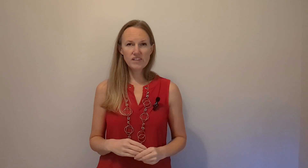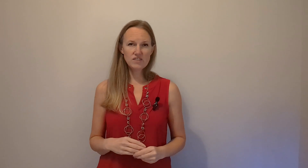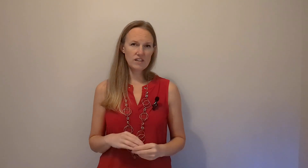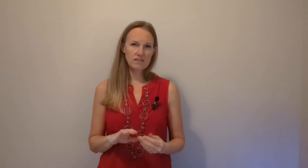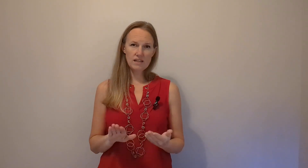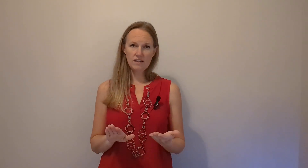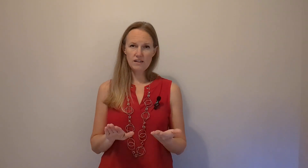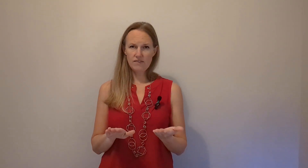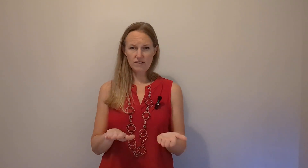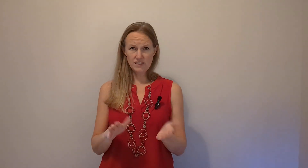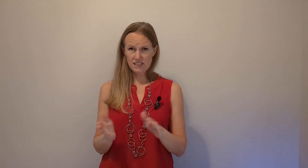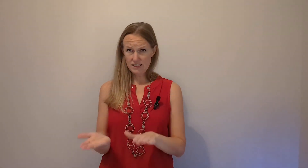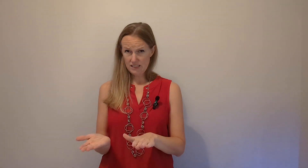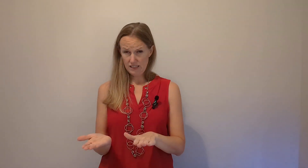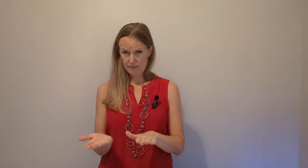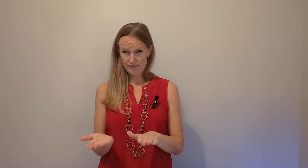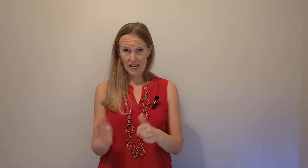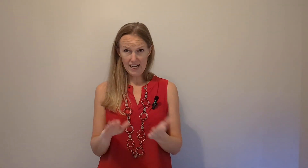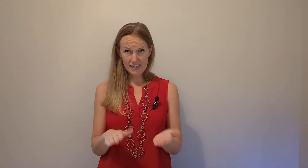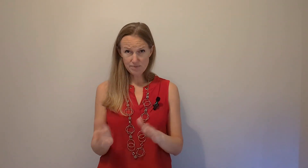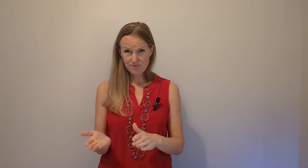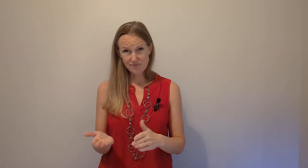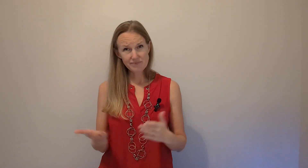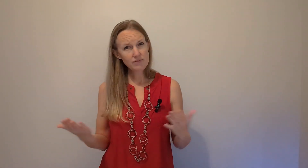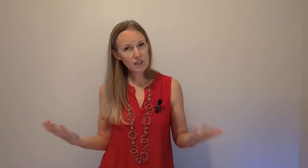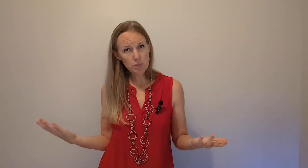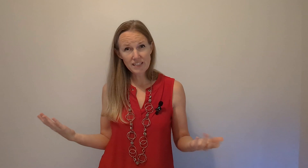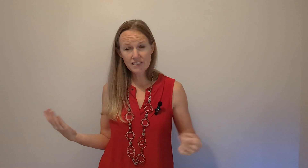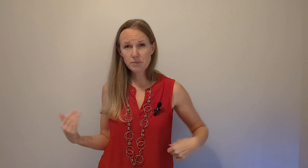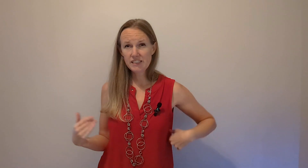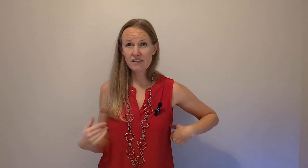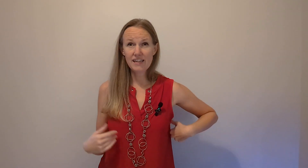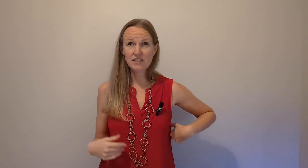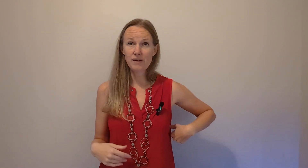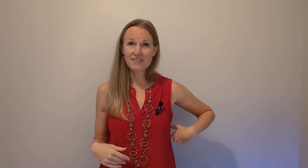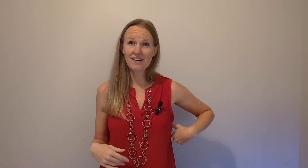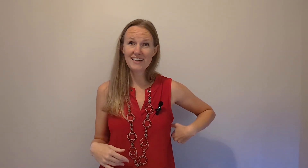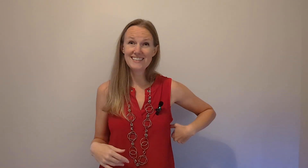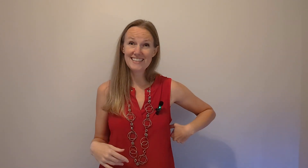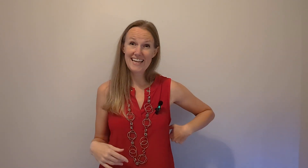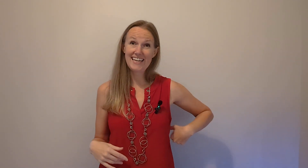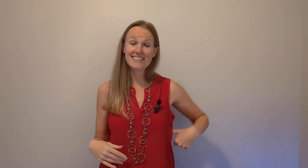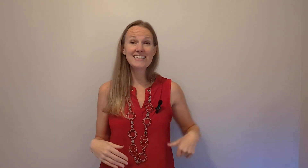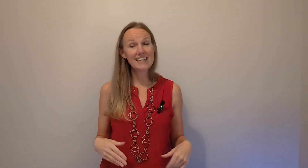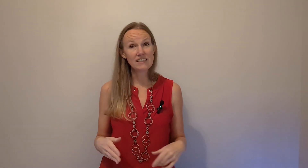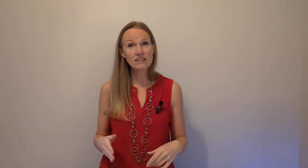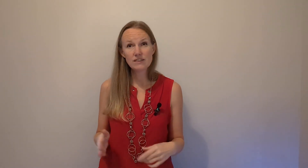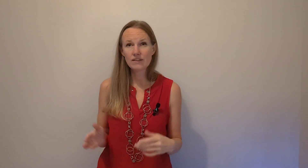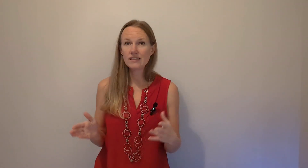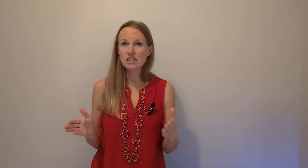previous videos, I've often done died. But in this particular case, we are talking slain as in killed. So I'm going to